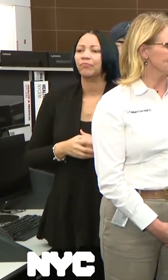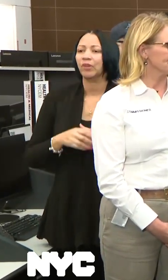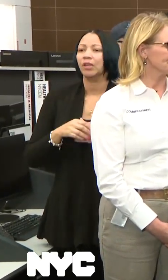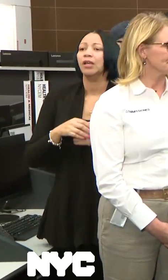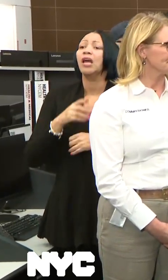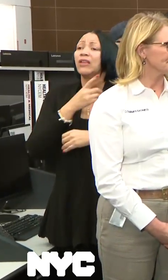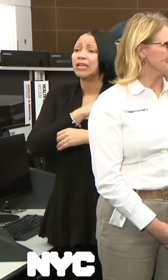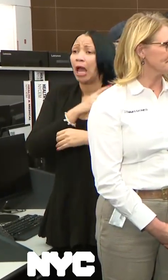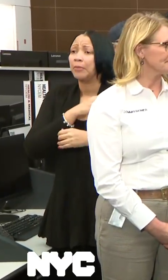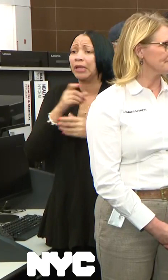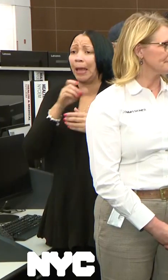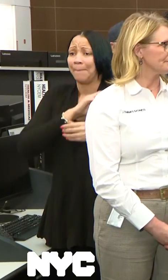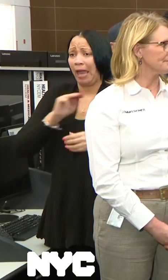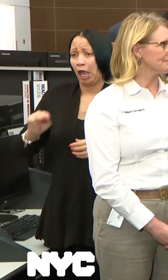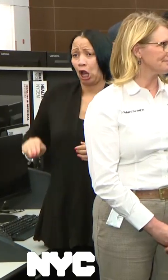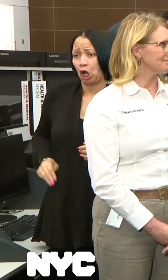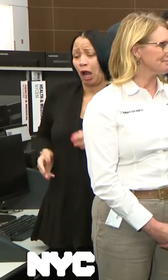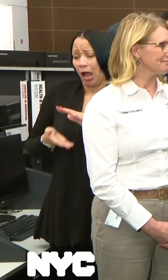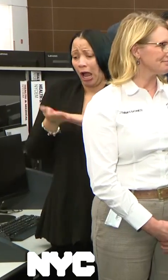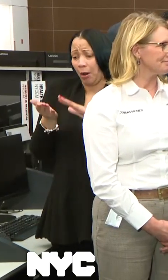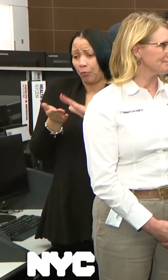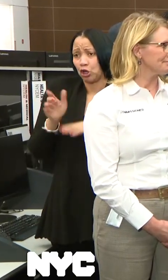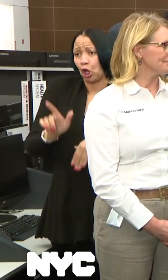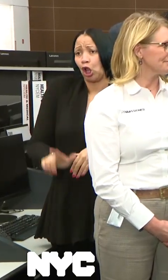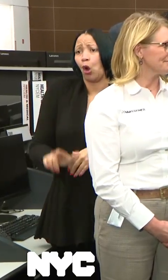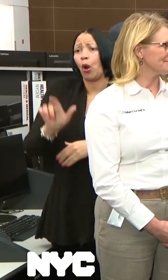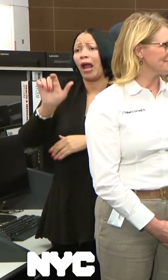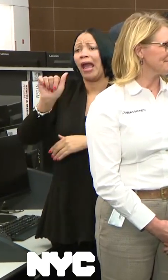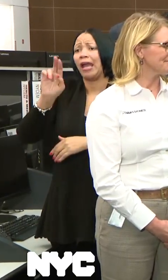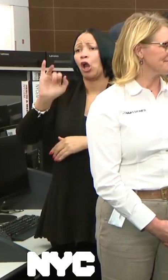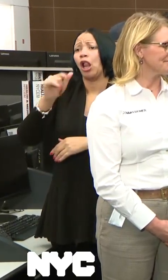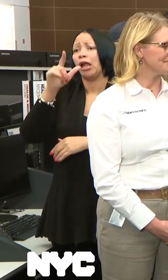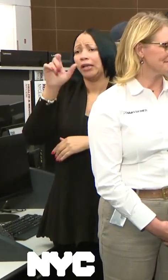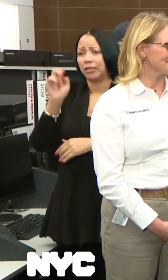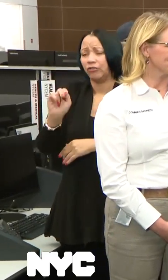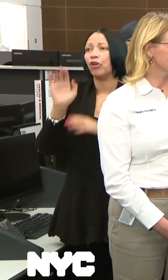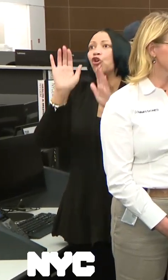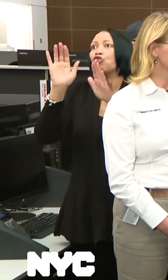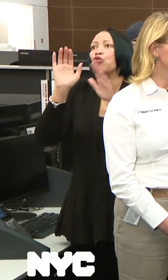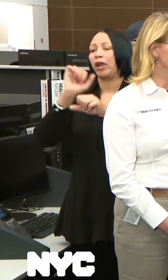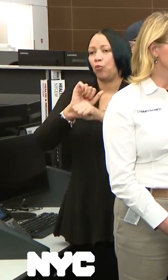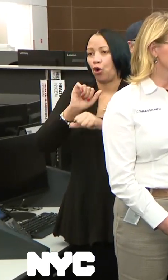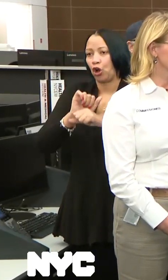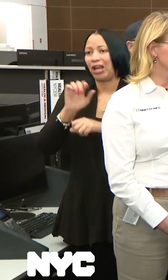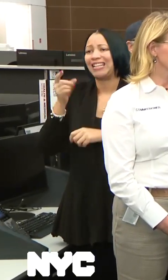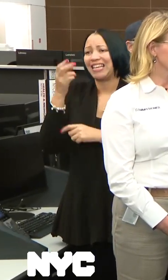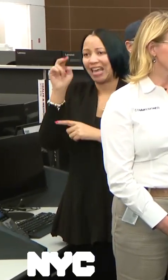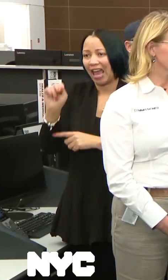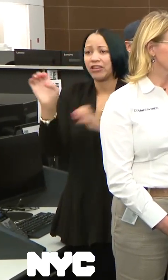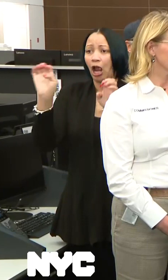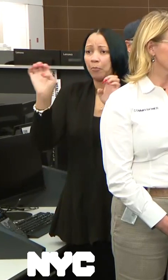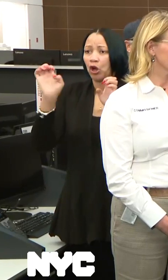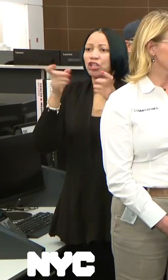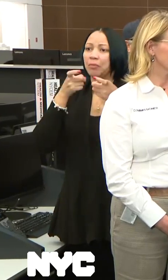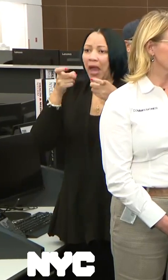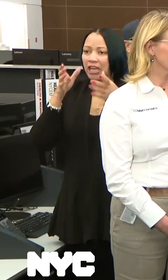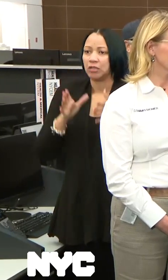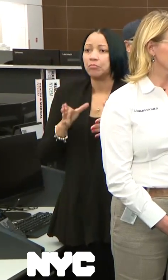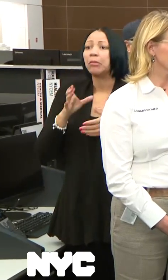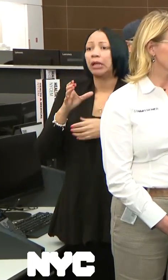for Operations Laura Anglin for the great work she's doing. I want to thank Deanne Criswell, our Emergency Management